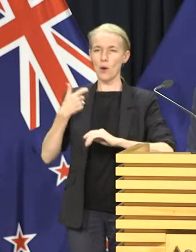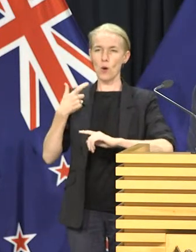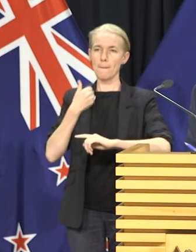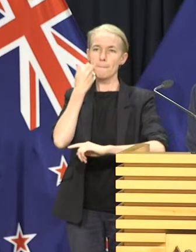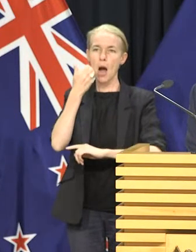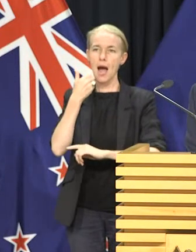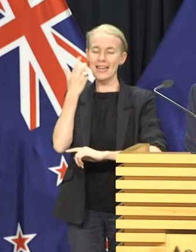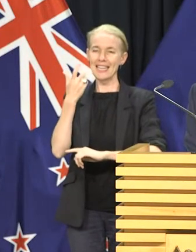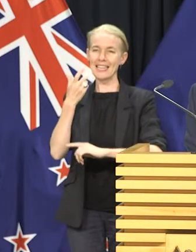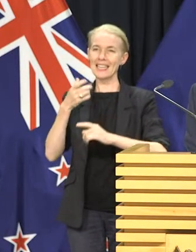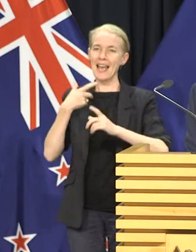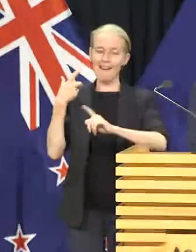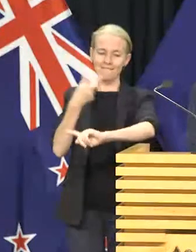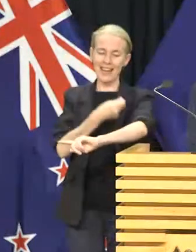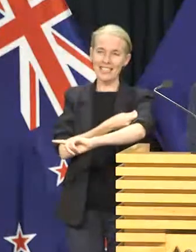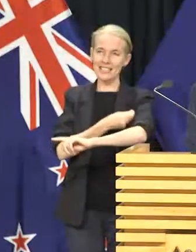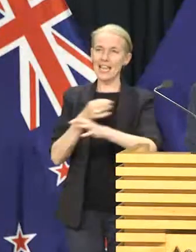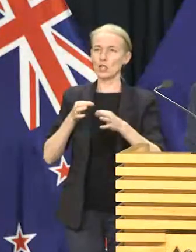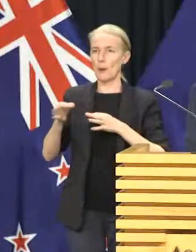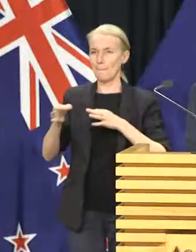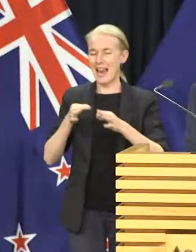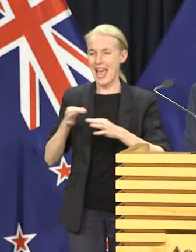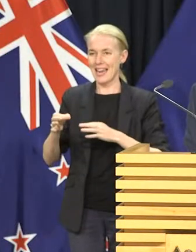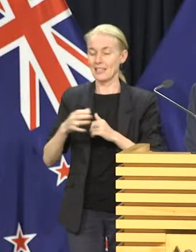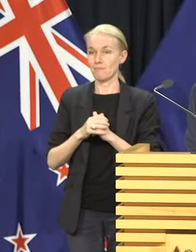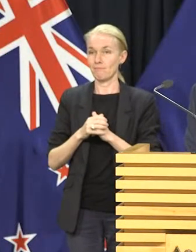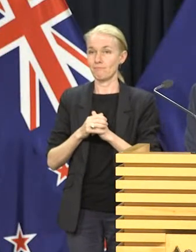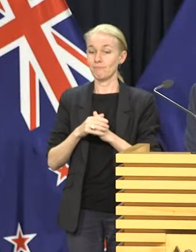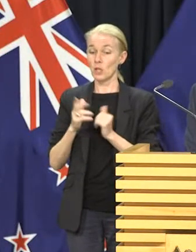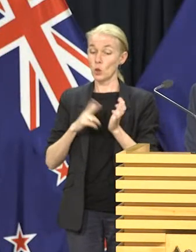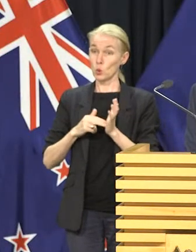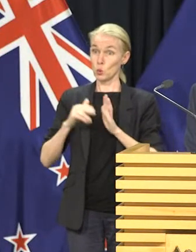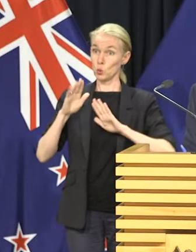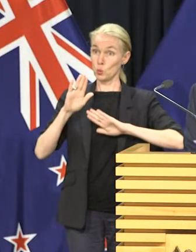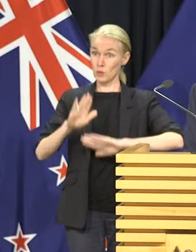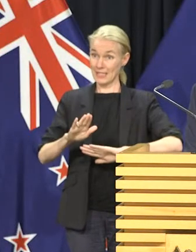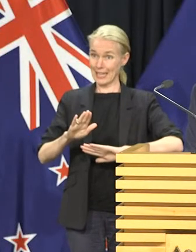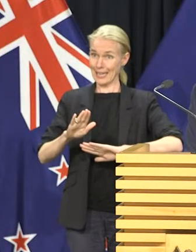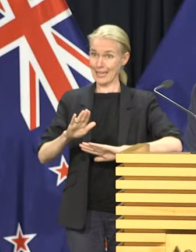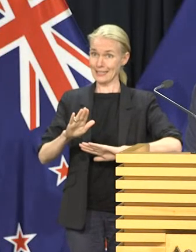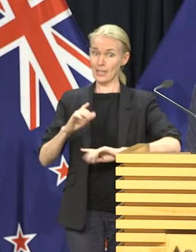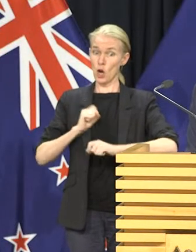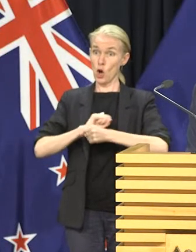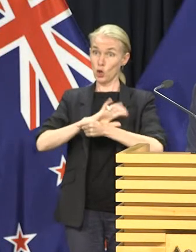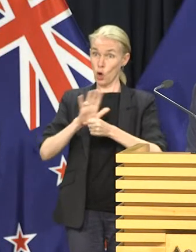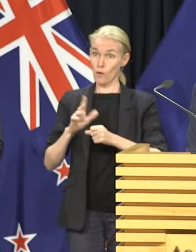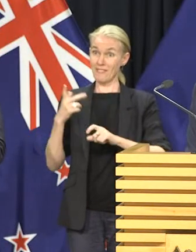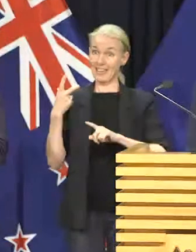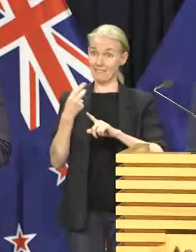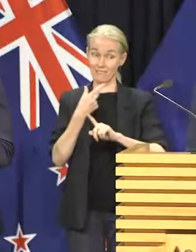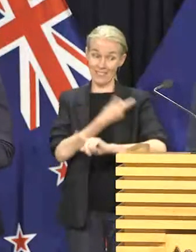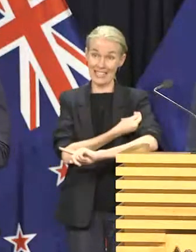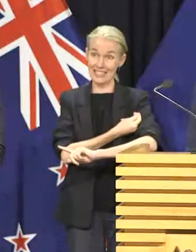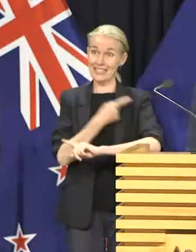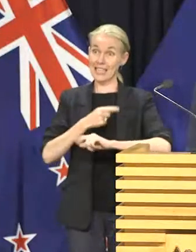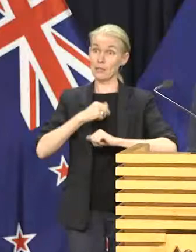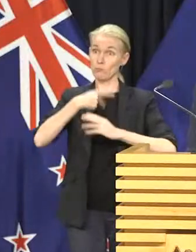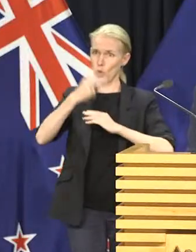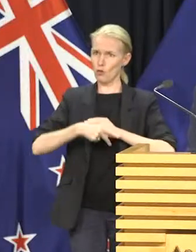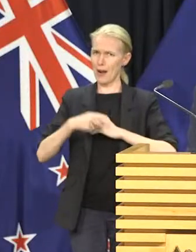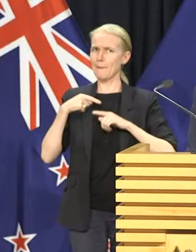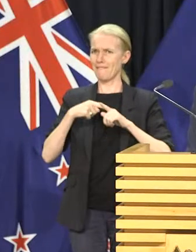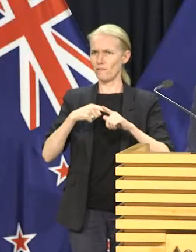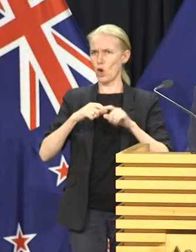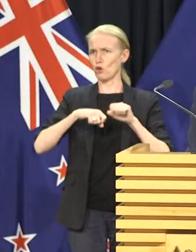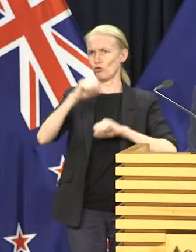rollout. Equity and te tiriti o Waitangi are the overarching principles for our COVID-19 vaccine and immunisation program, and we've